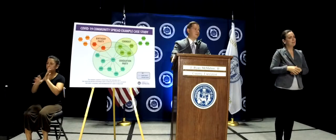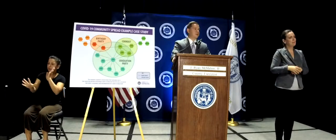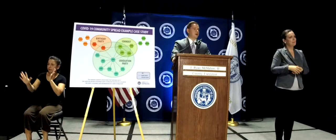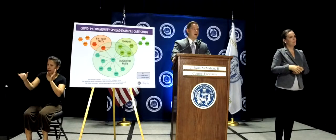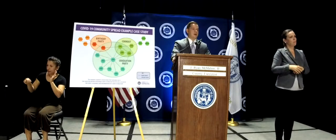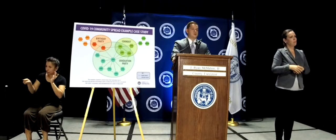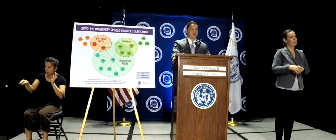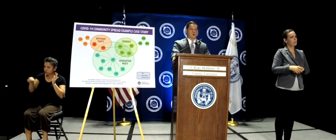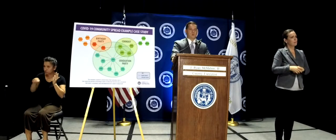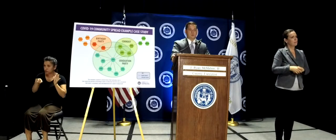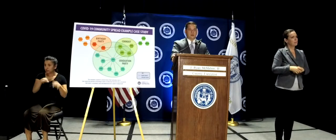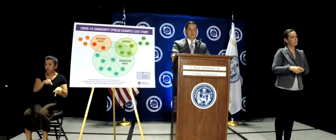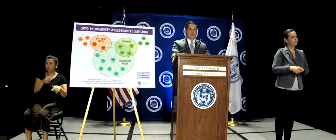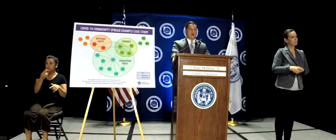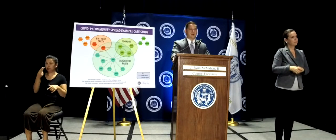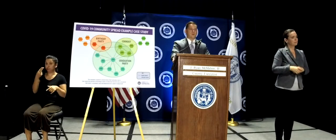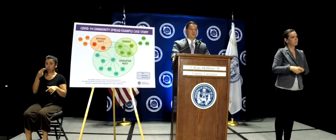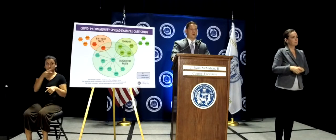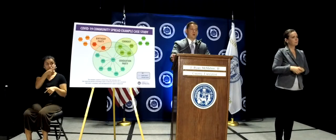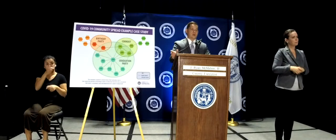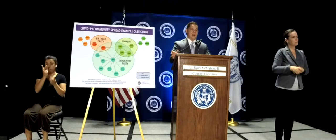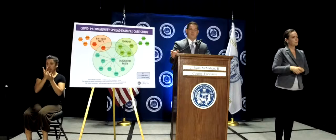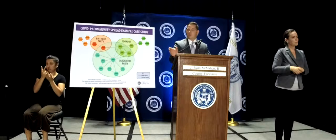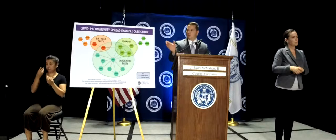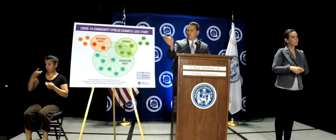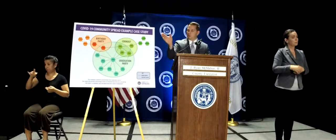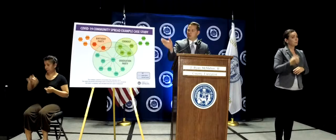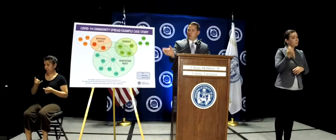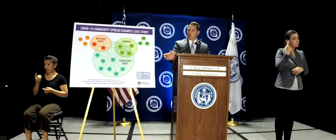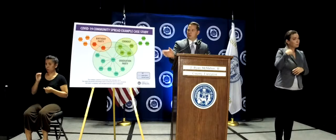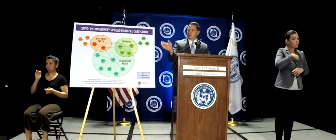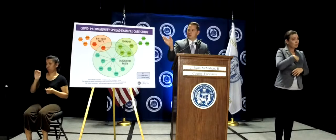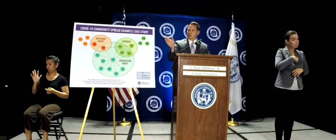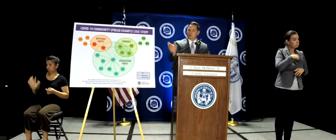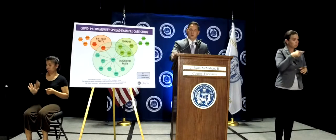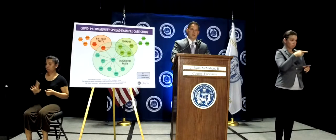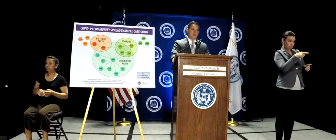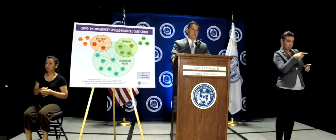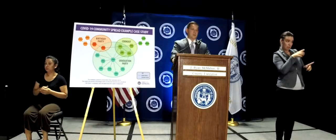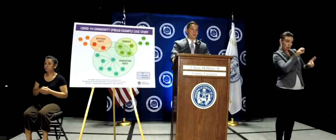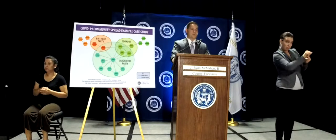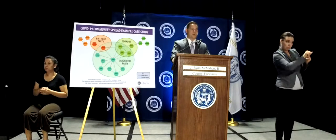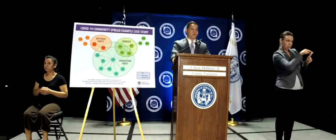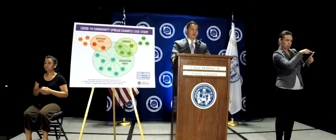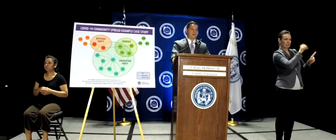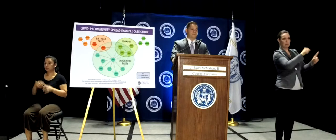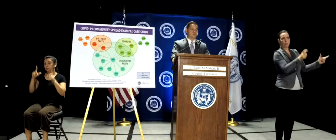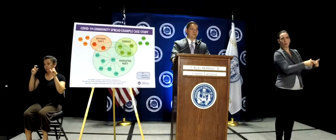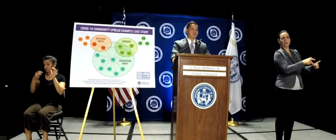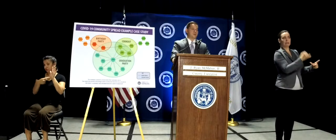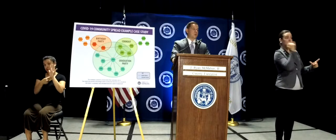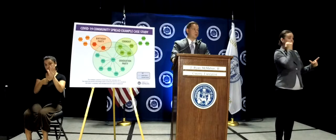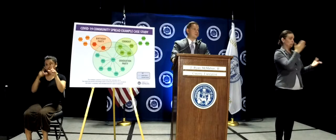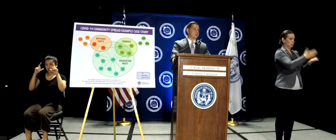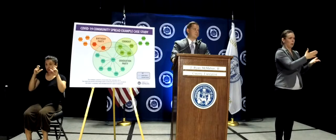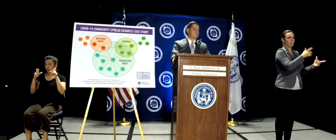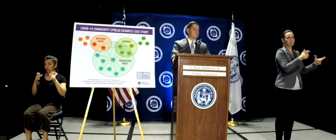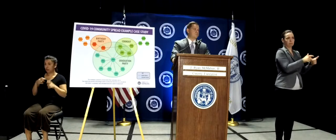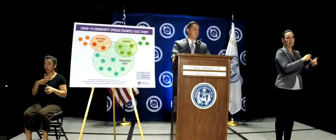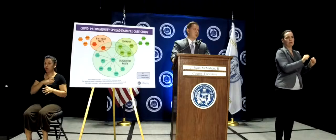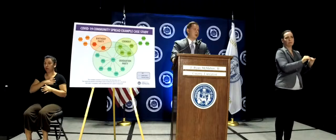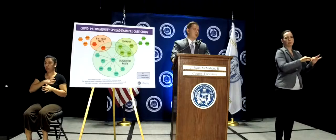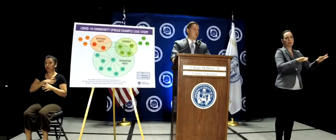again. So that's why we know it can happen. We show these visuals so that people can see what we